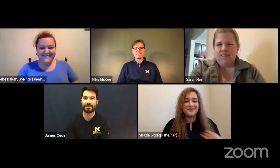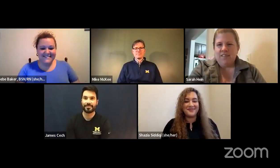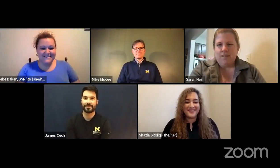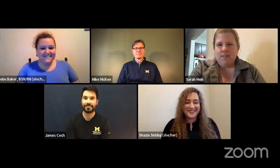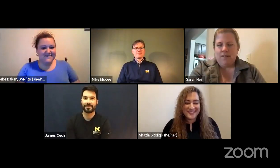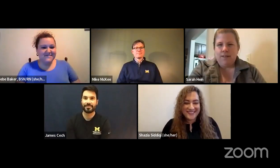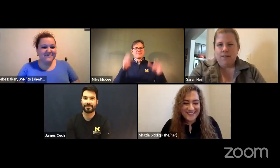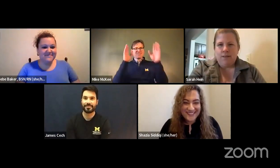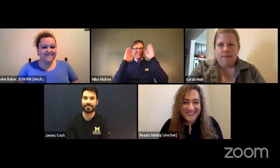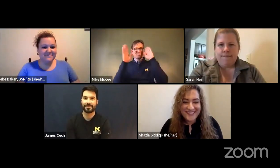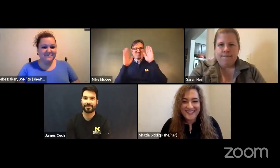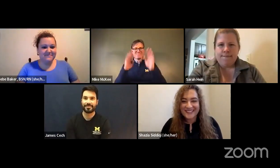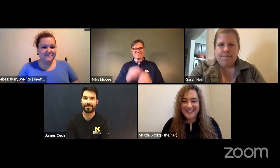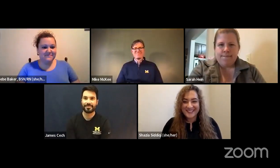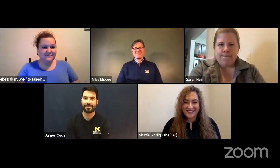Hooray.